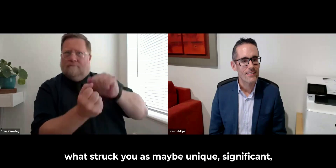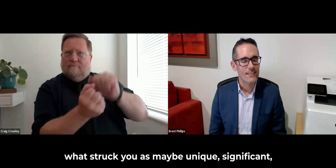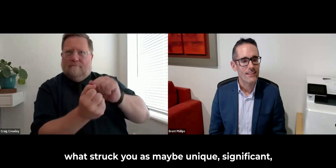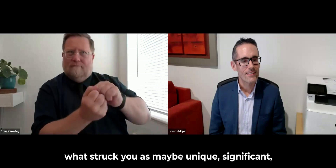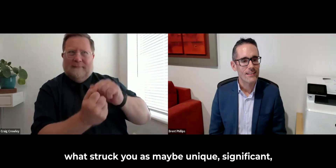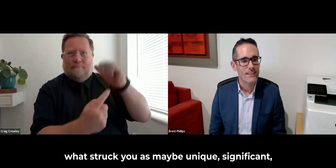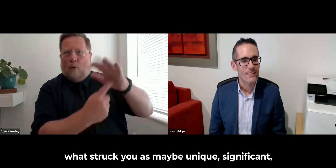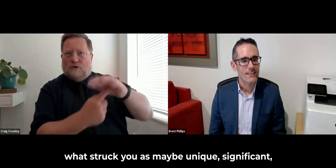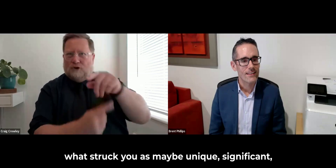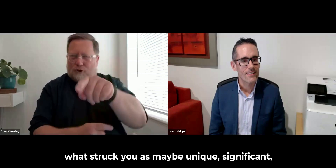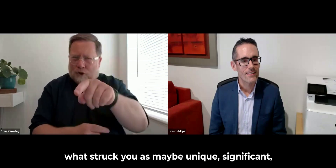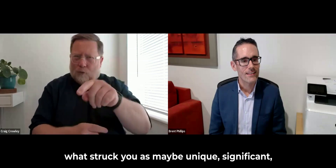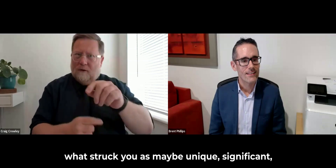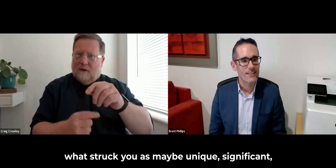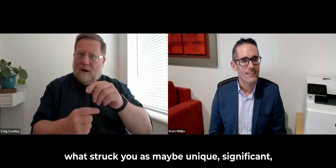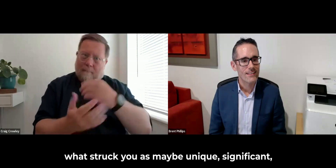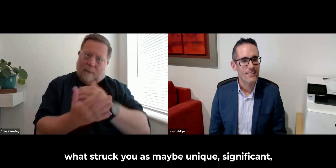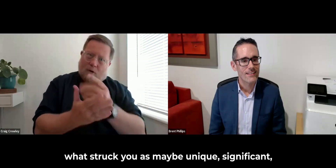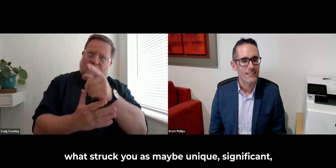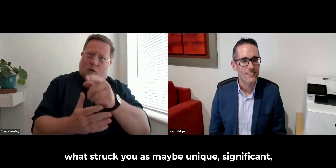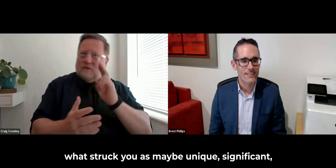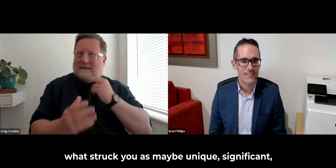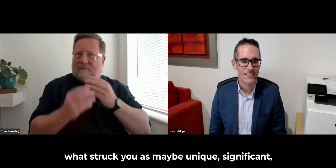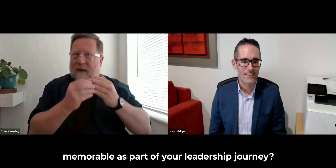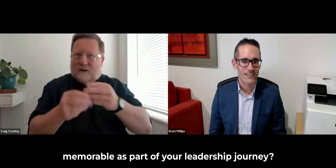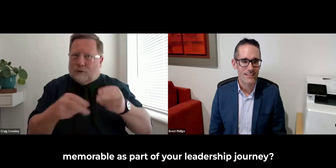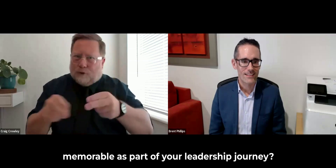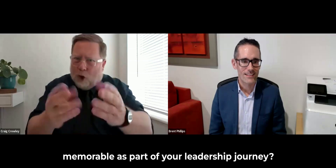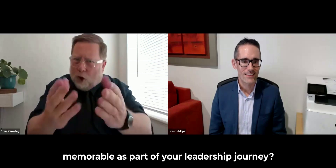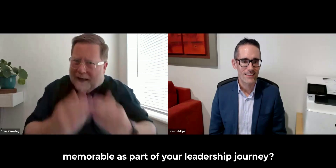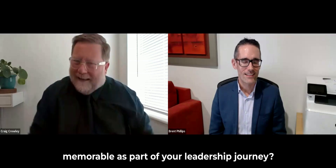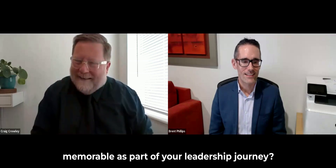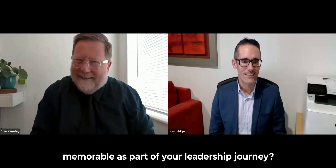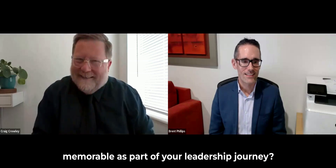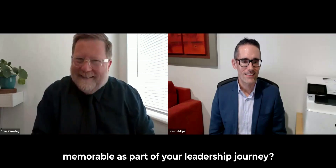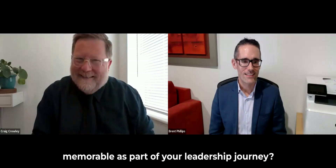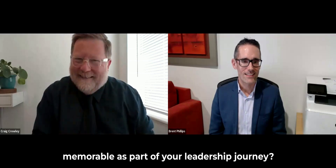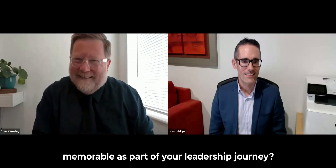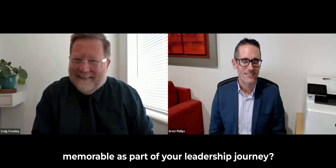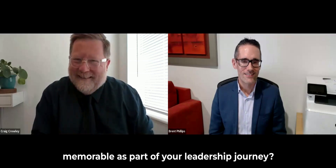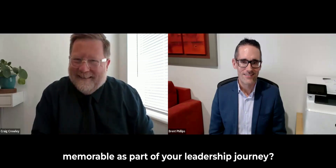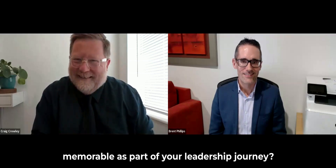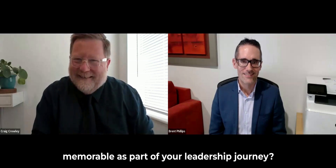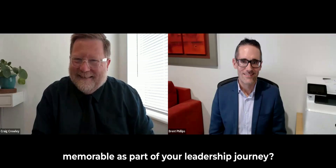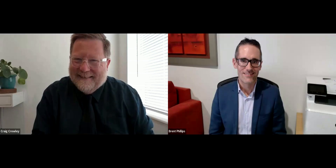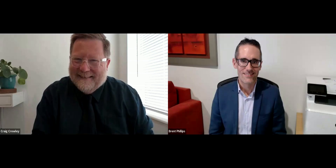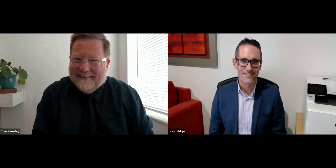you as maybe unique, significant, memorable as part of your leadership journey?